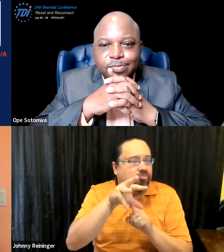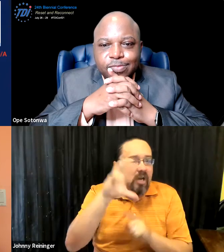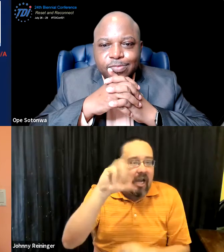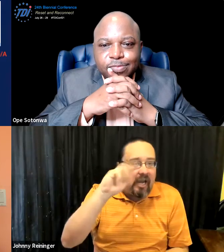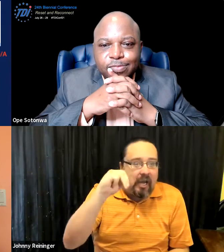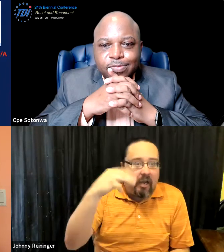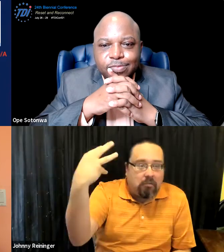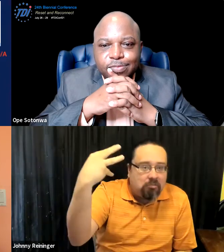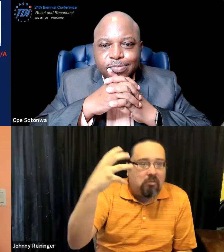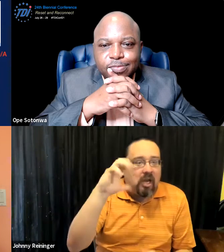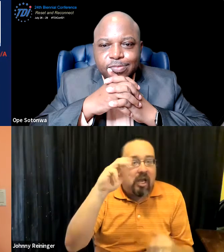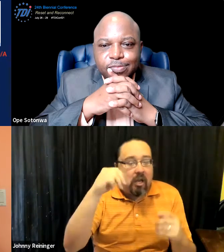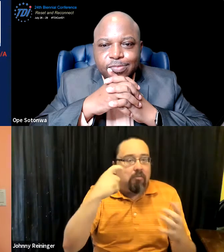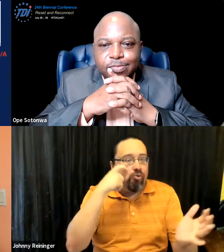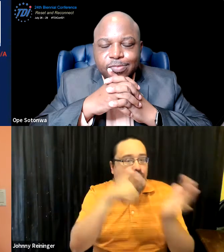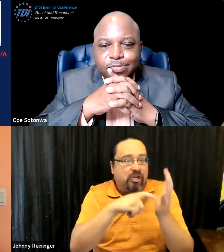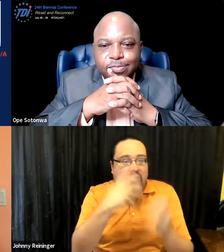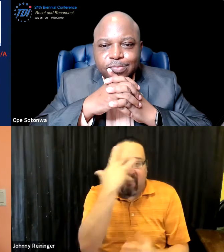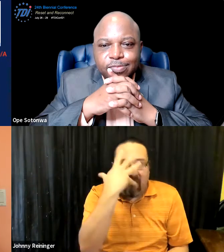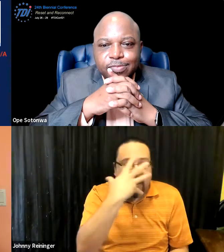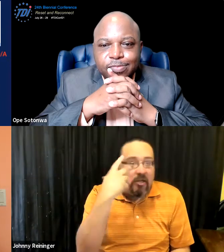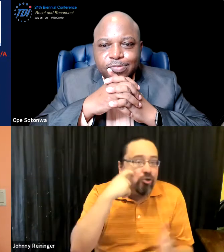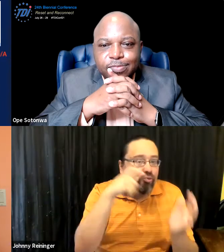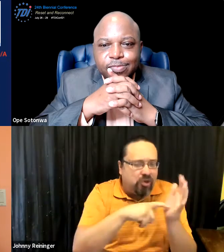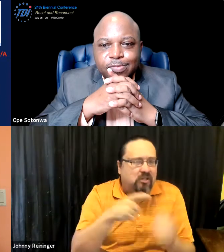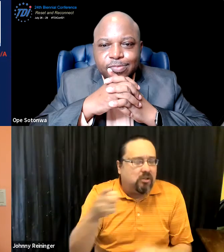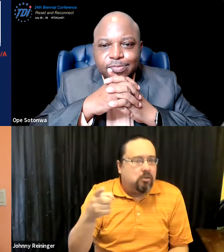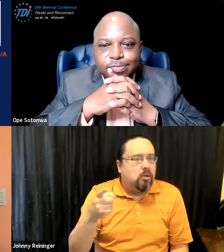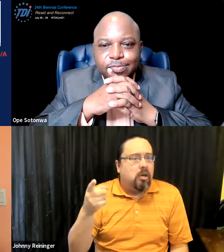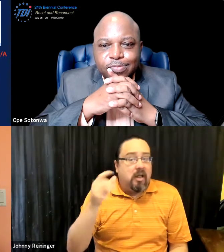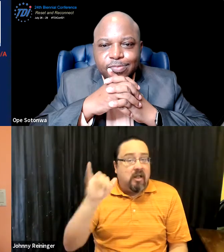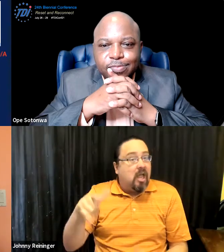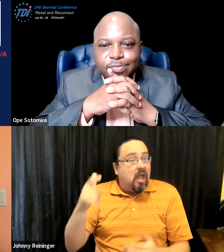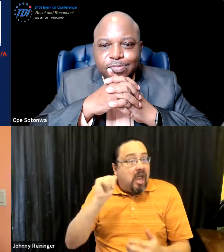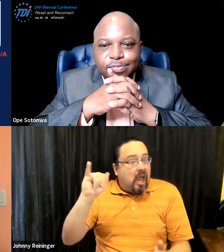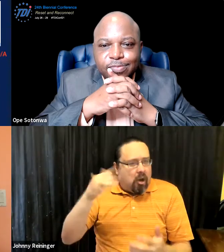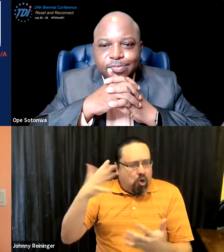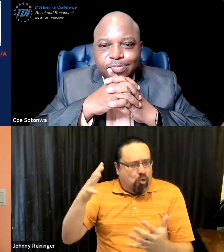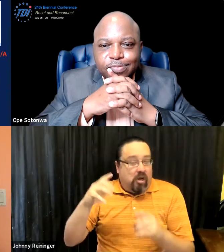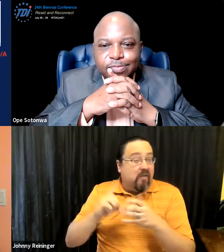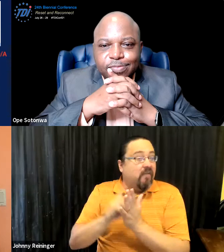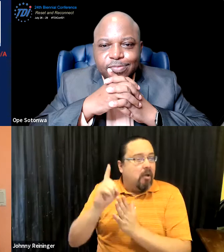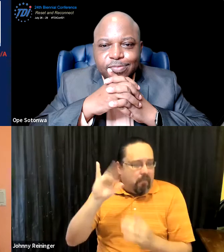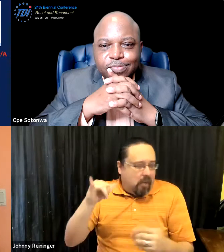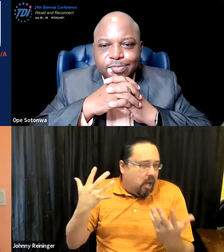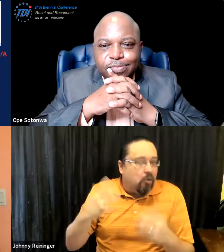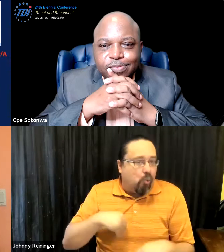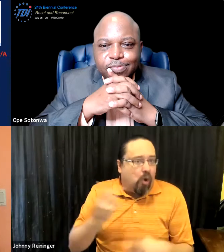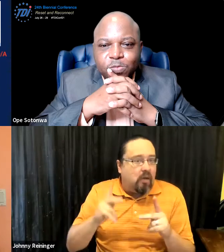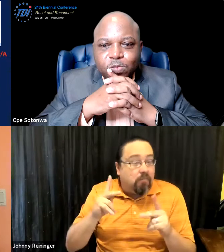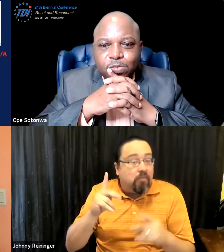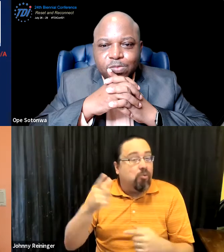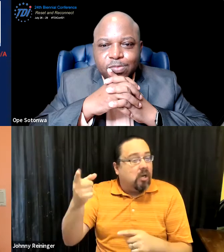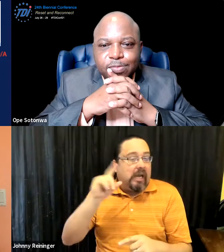nowadays, especially they have like automatic cams where they can have facial recognition. AI